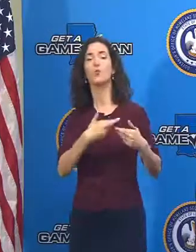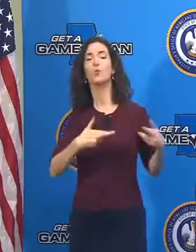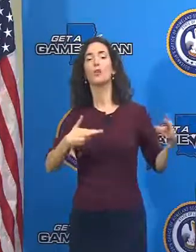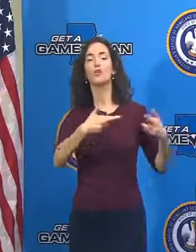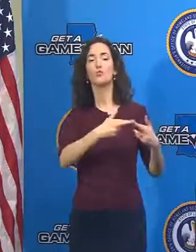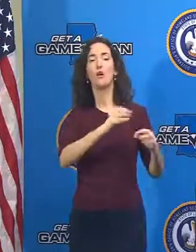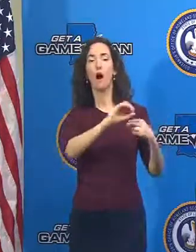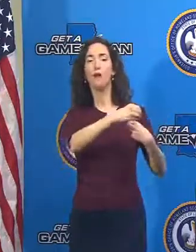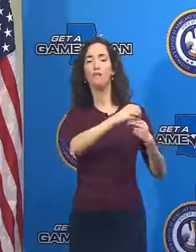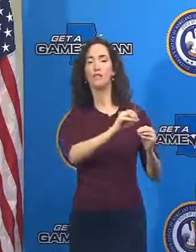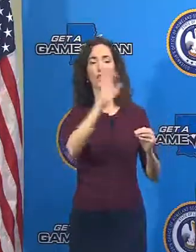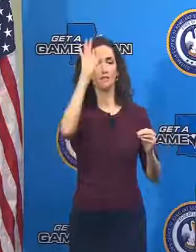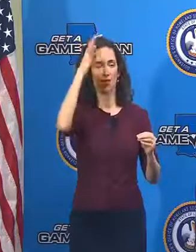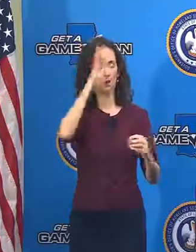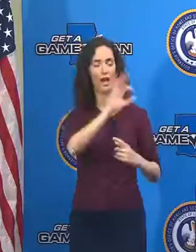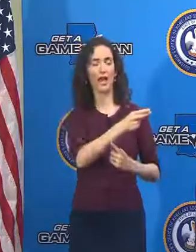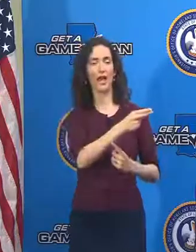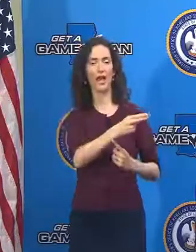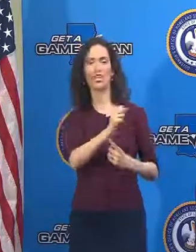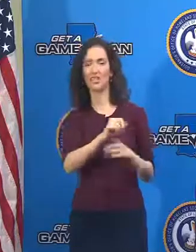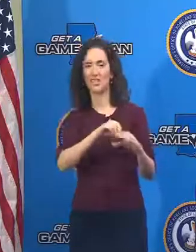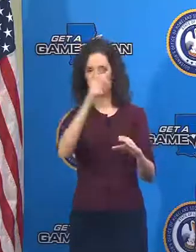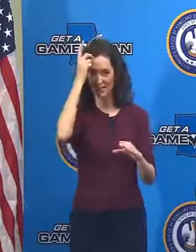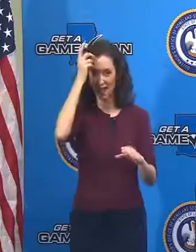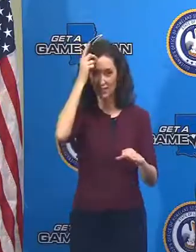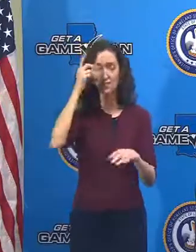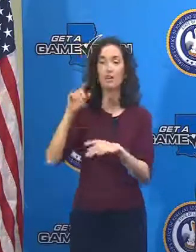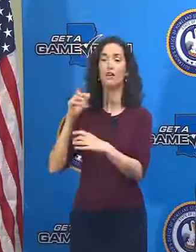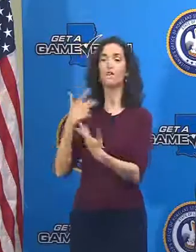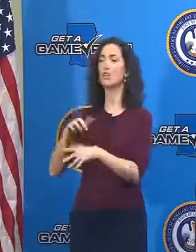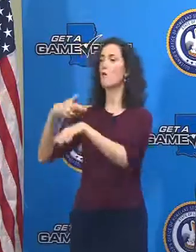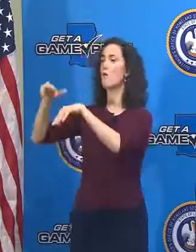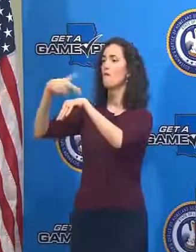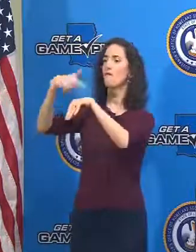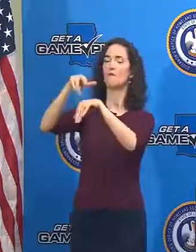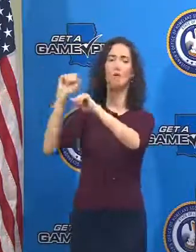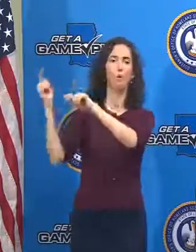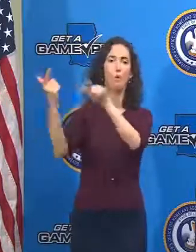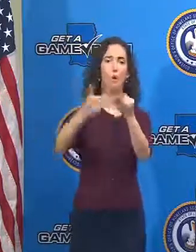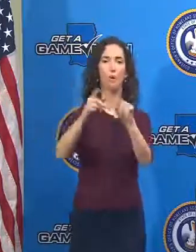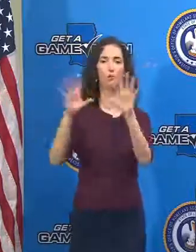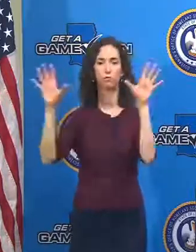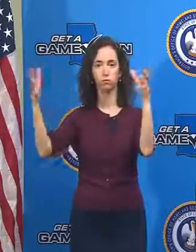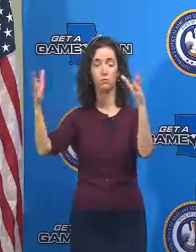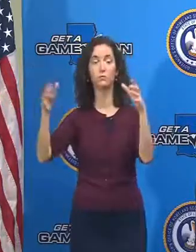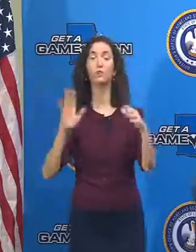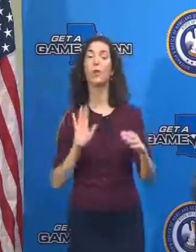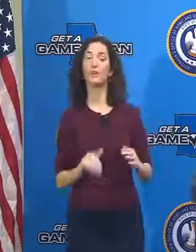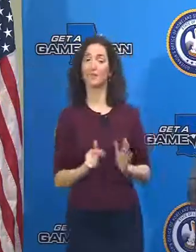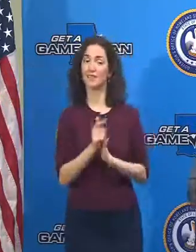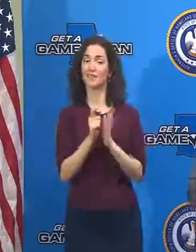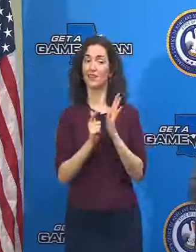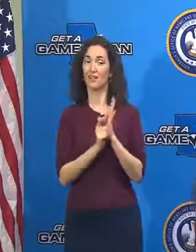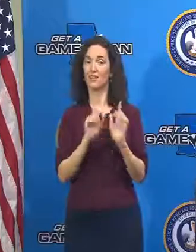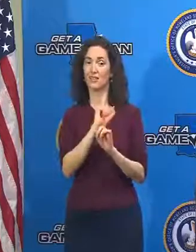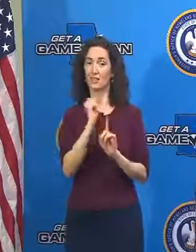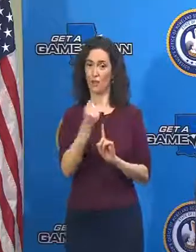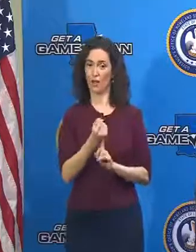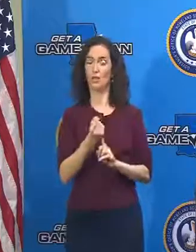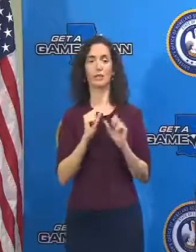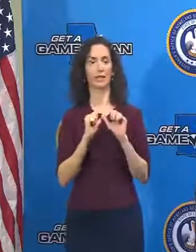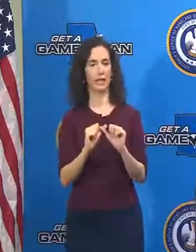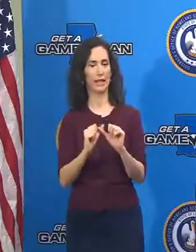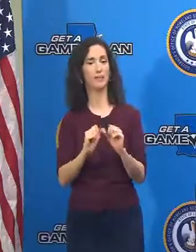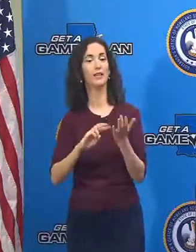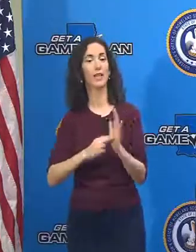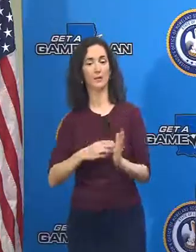Office of Federal HHS in Dallas. This is an ongoing legal matter, so the LDH team is not going to be getting into